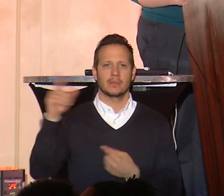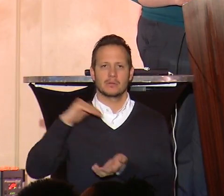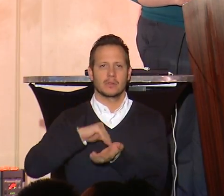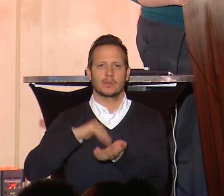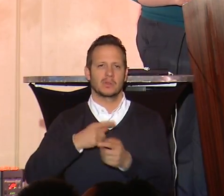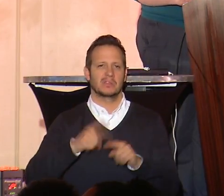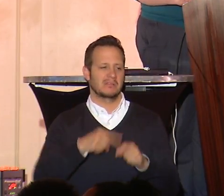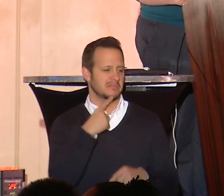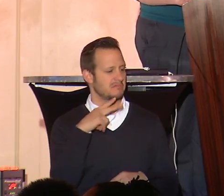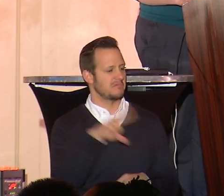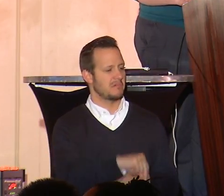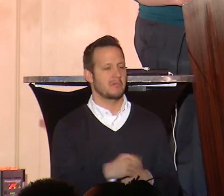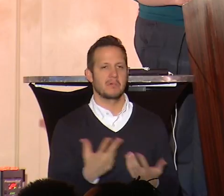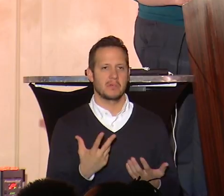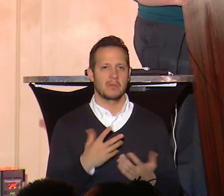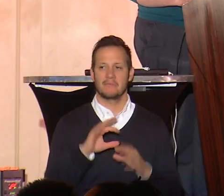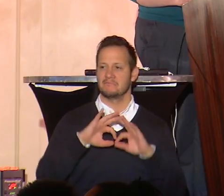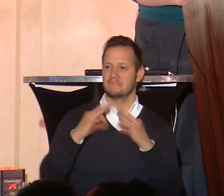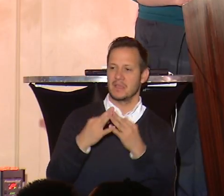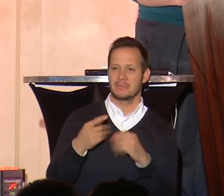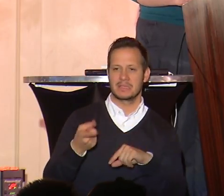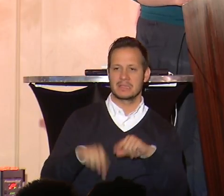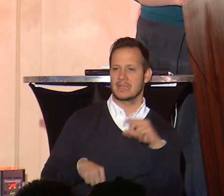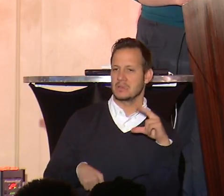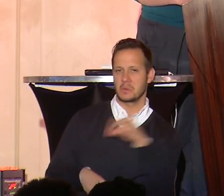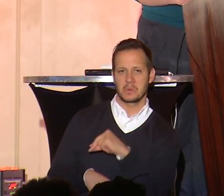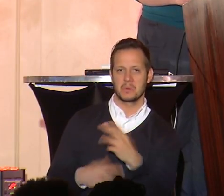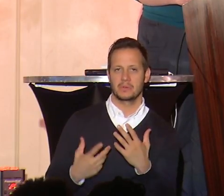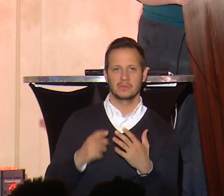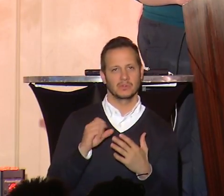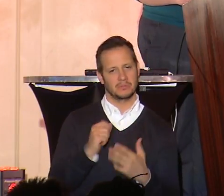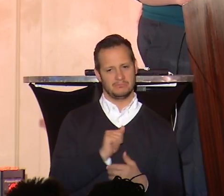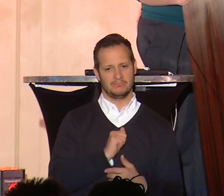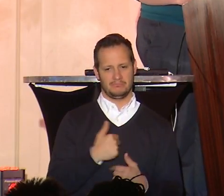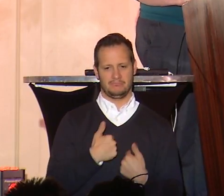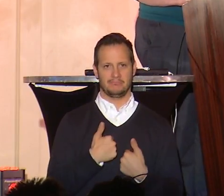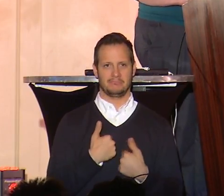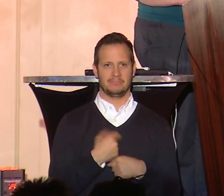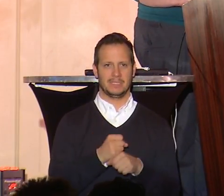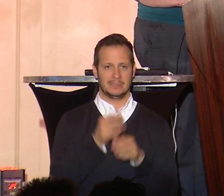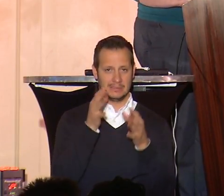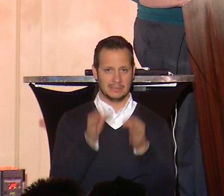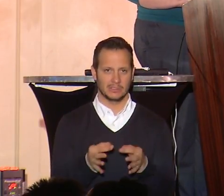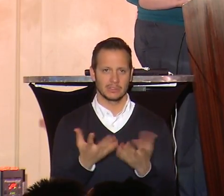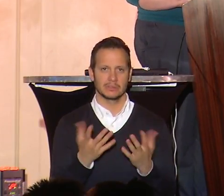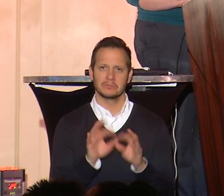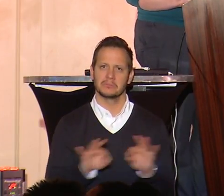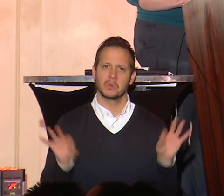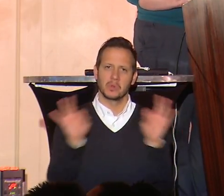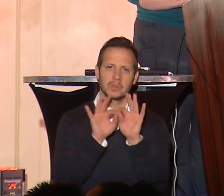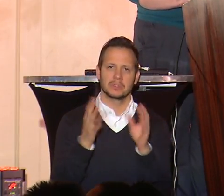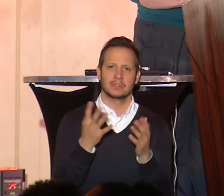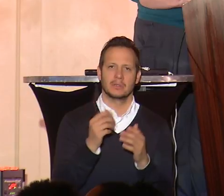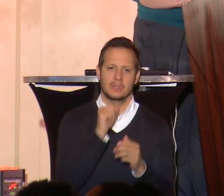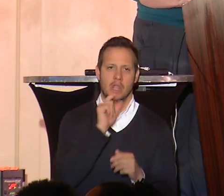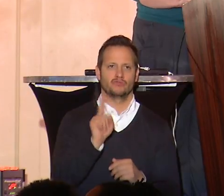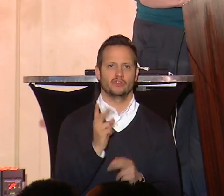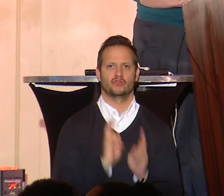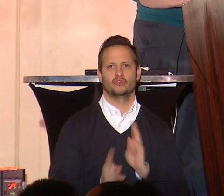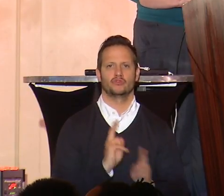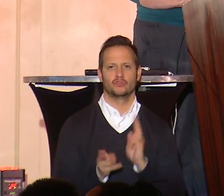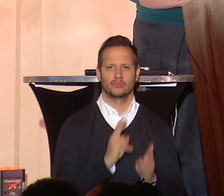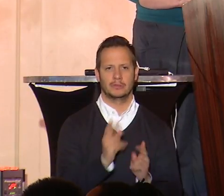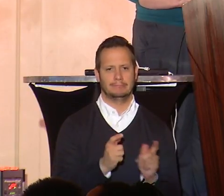tell me no, and my family can't either. And so that's really an important piece, that it's not just about hastening your death, but it's